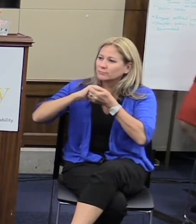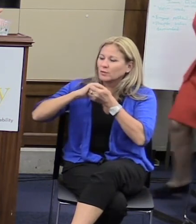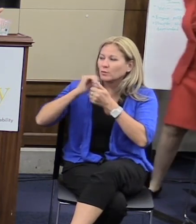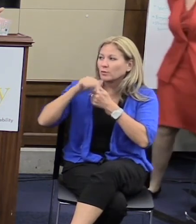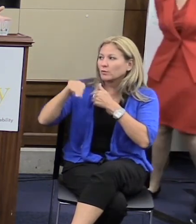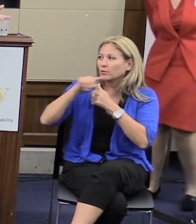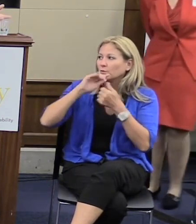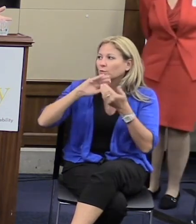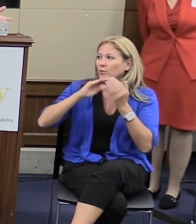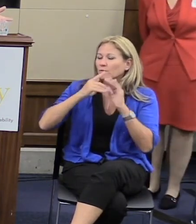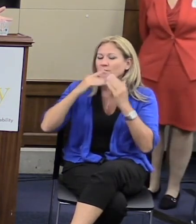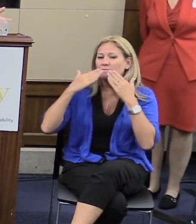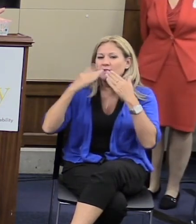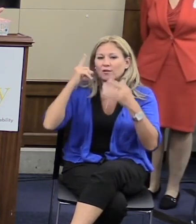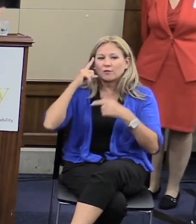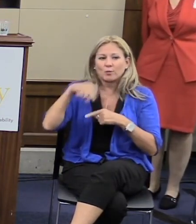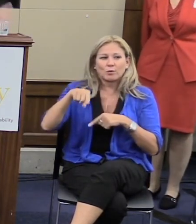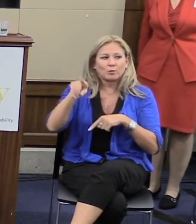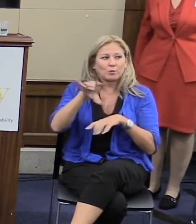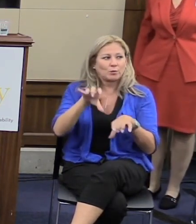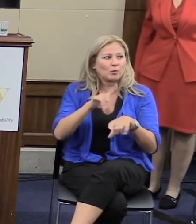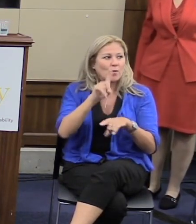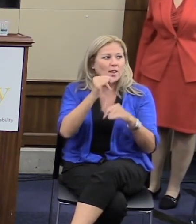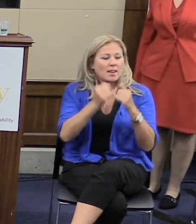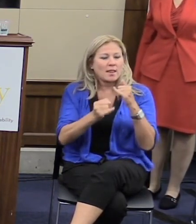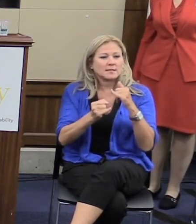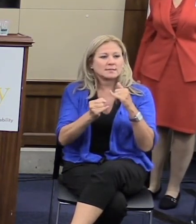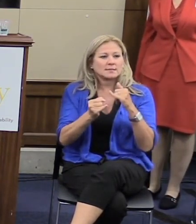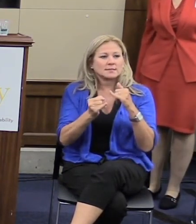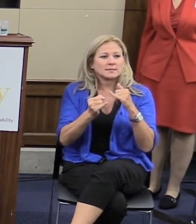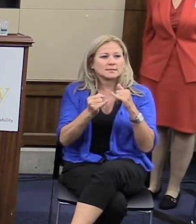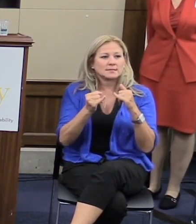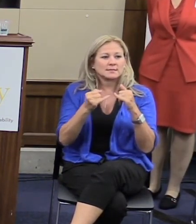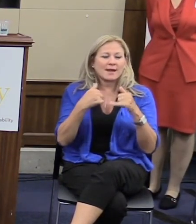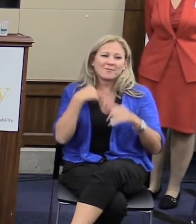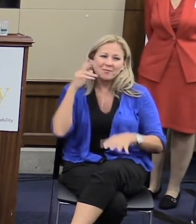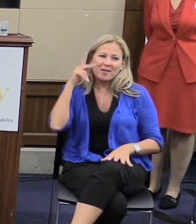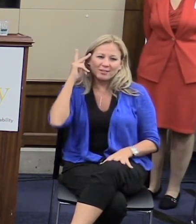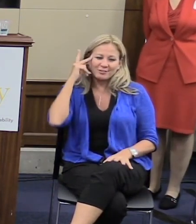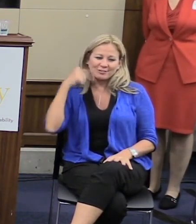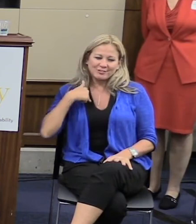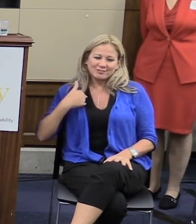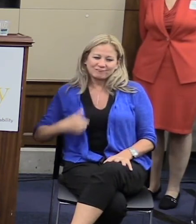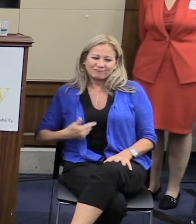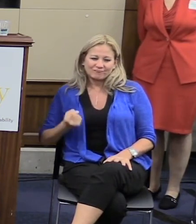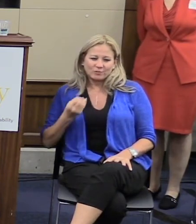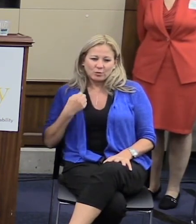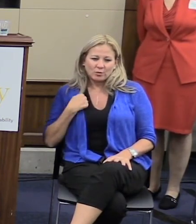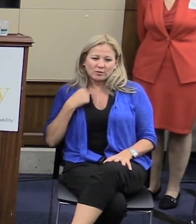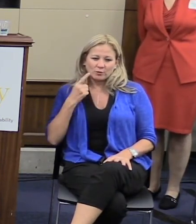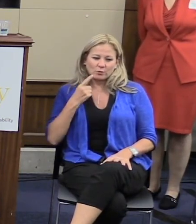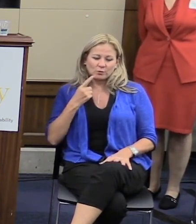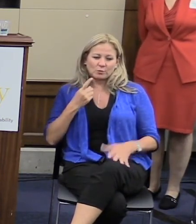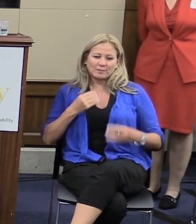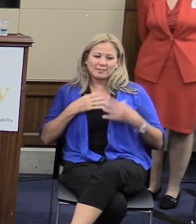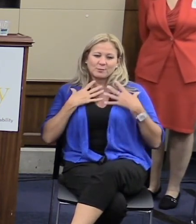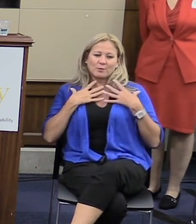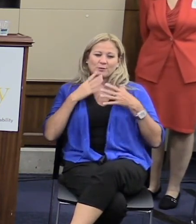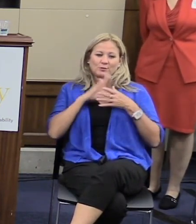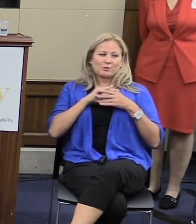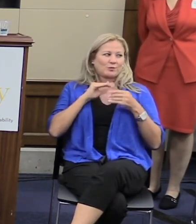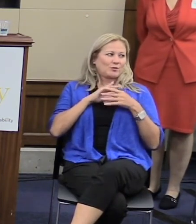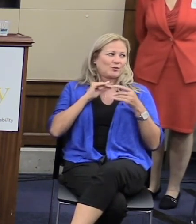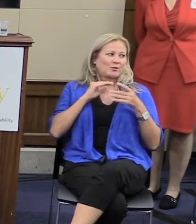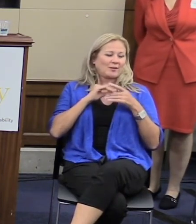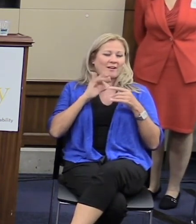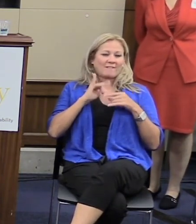will. So thank you for what you do. One last. I'm a politician, so this one is the inspirational story. The story